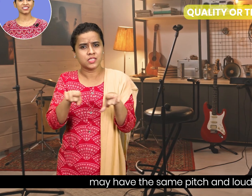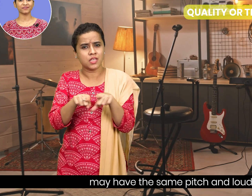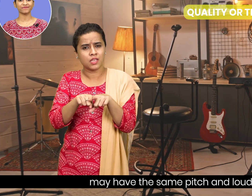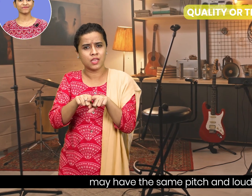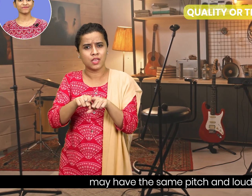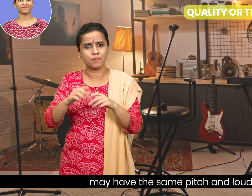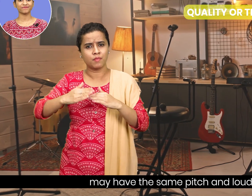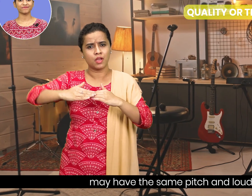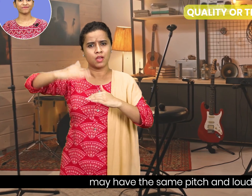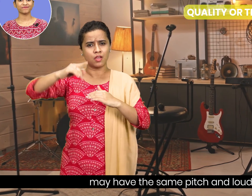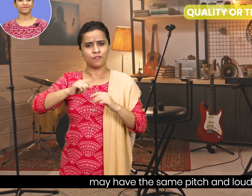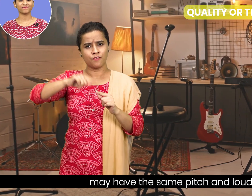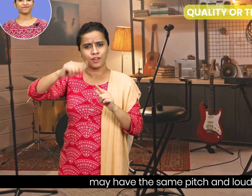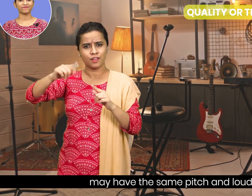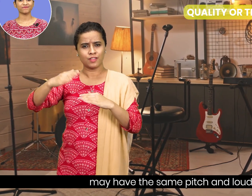loudness.